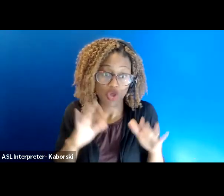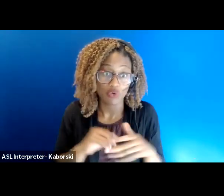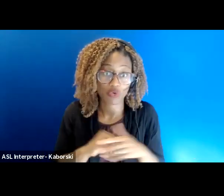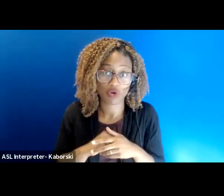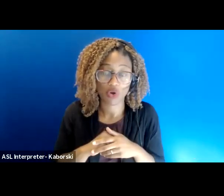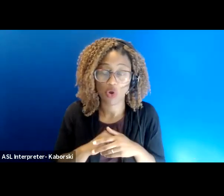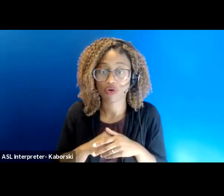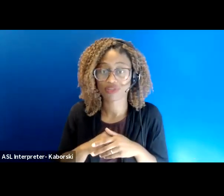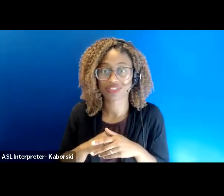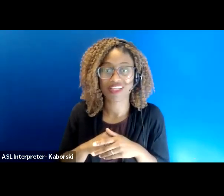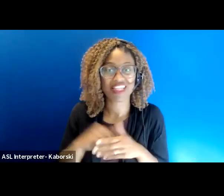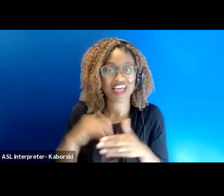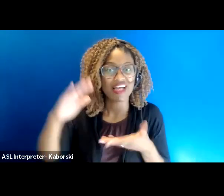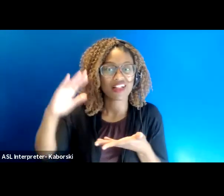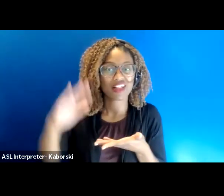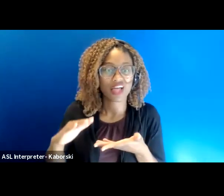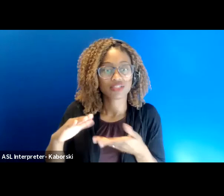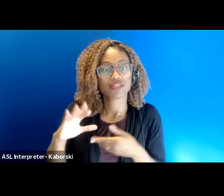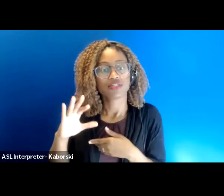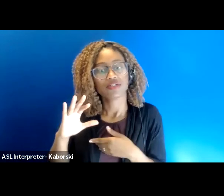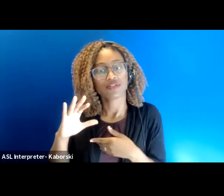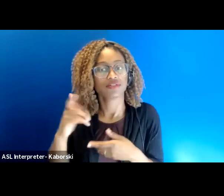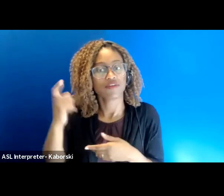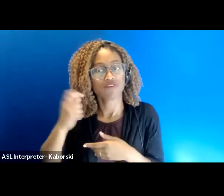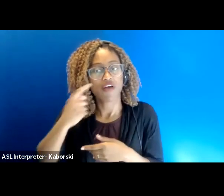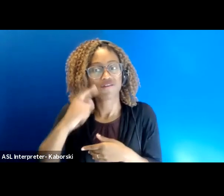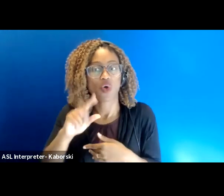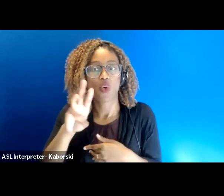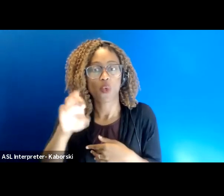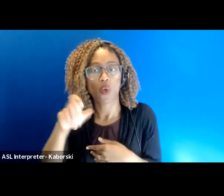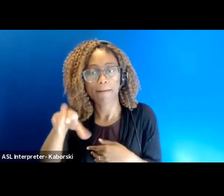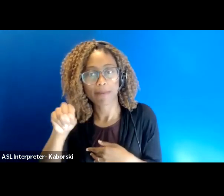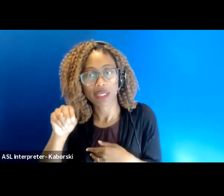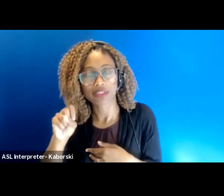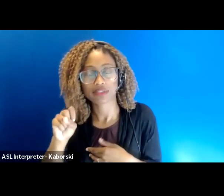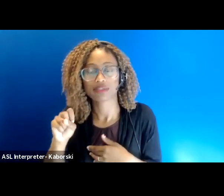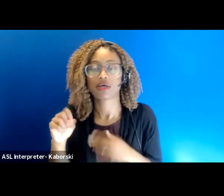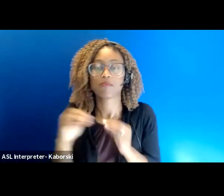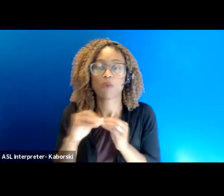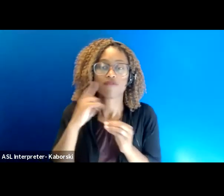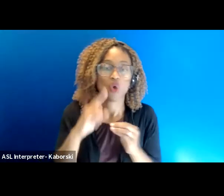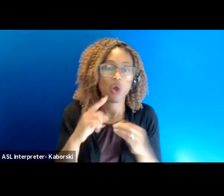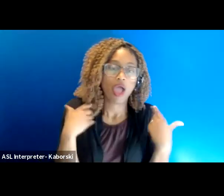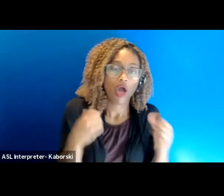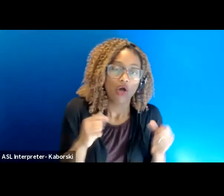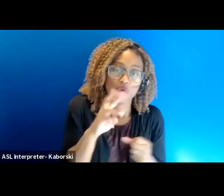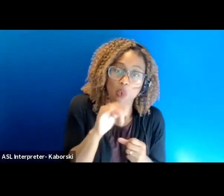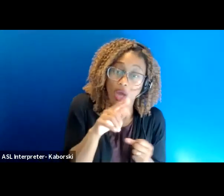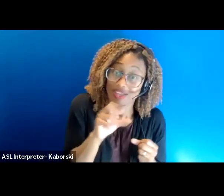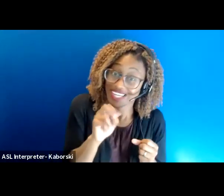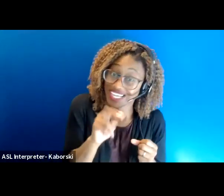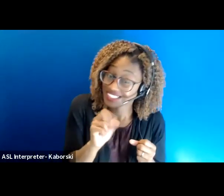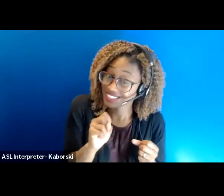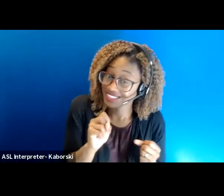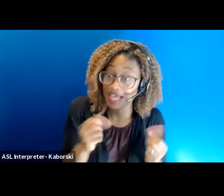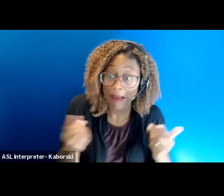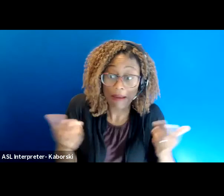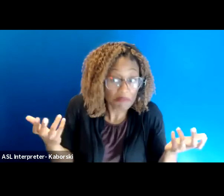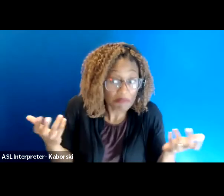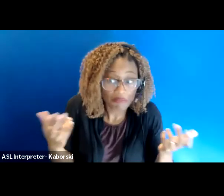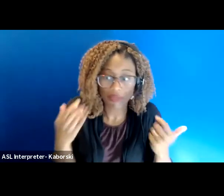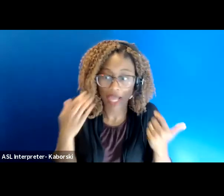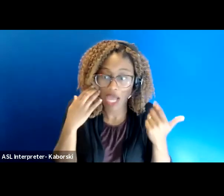weapons, et cetera, but some is going to wellness programs and health. I don't know. But there is at